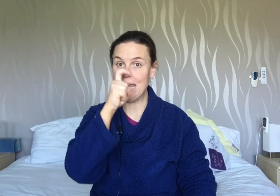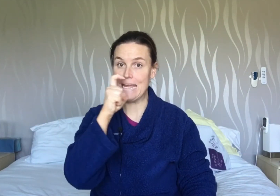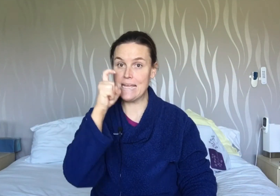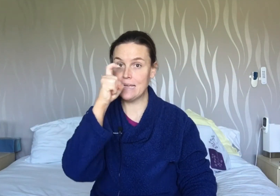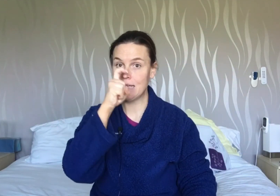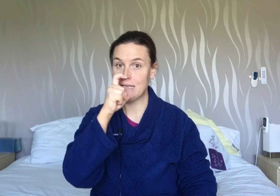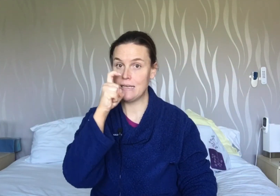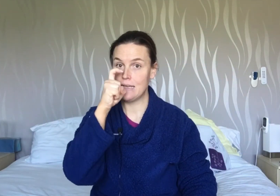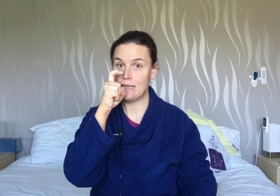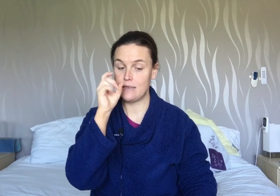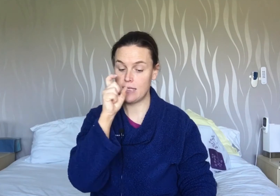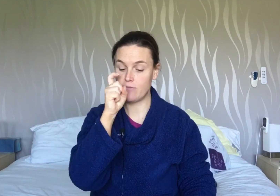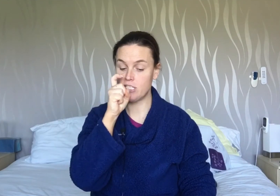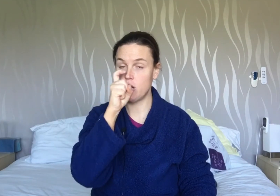Pig. Think of its nose.